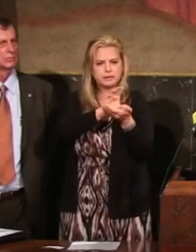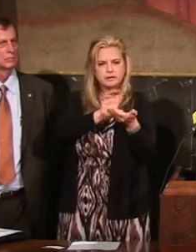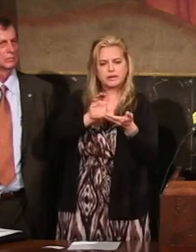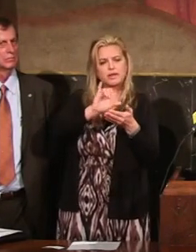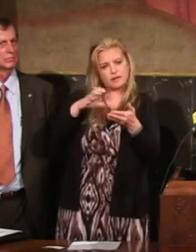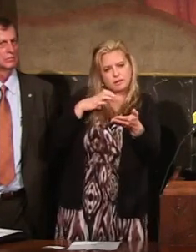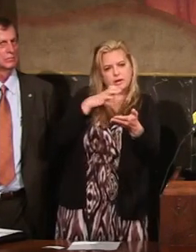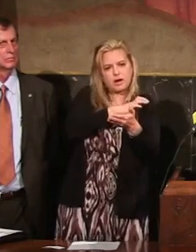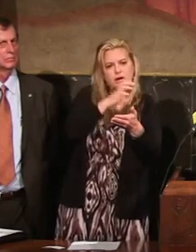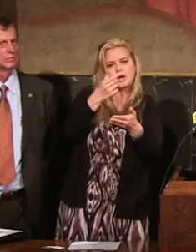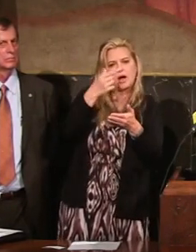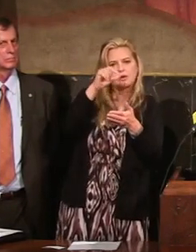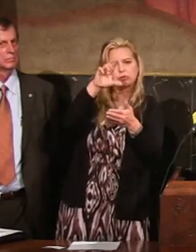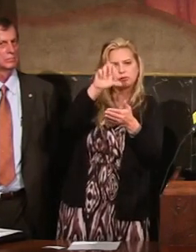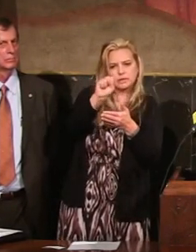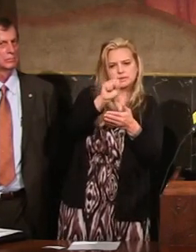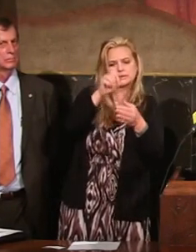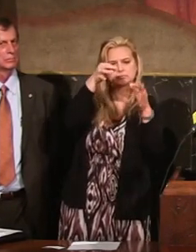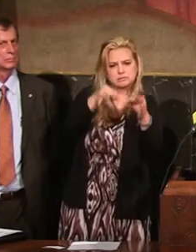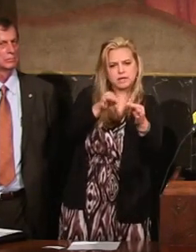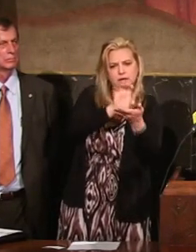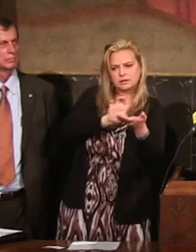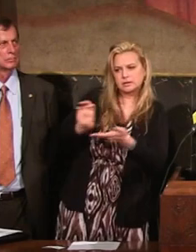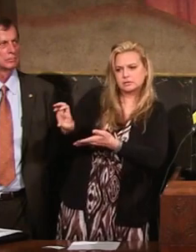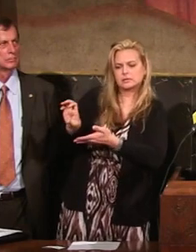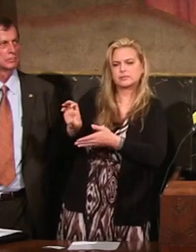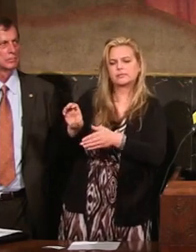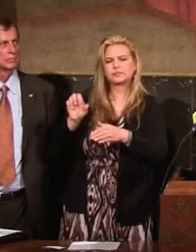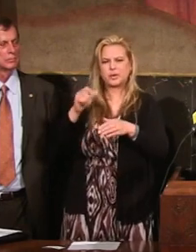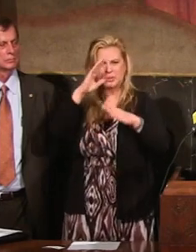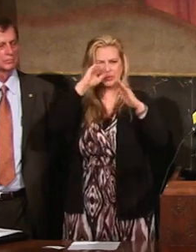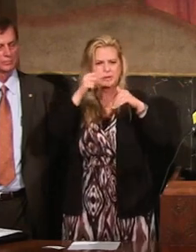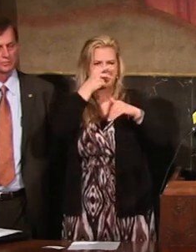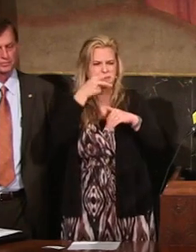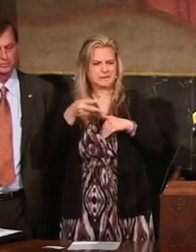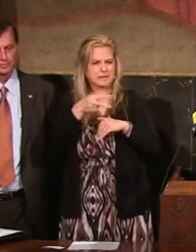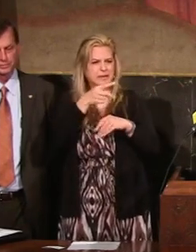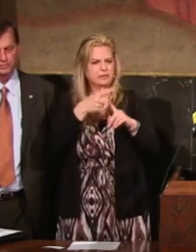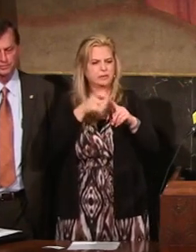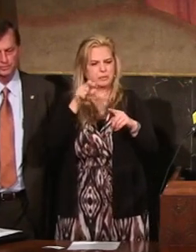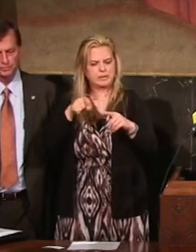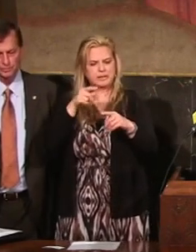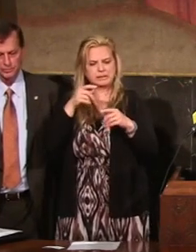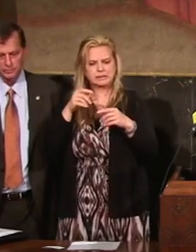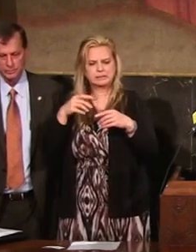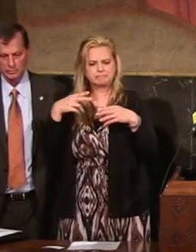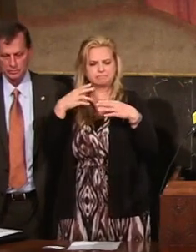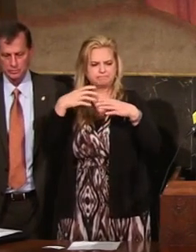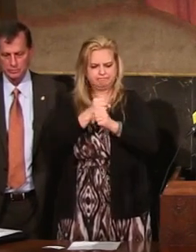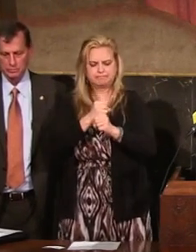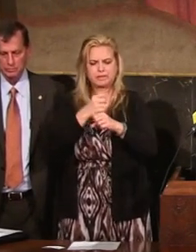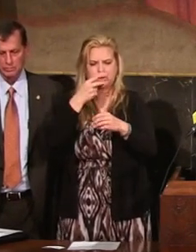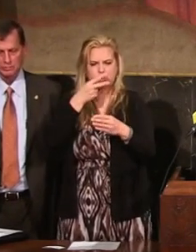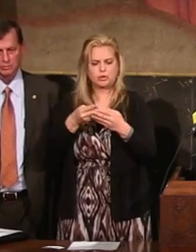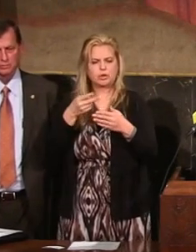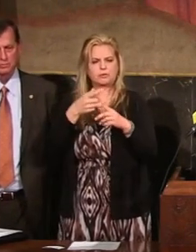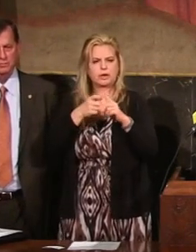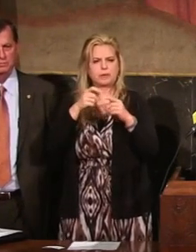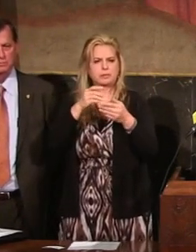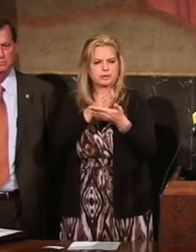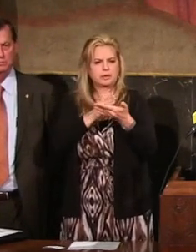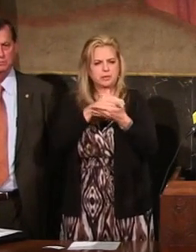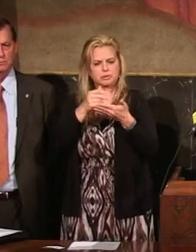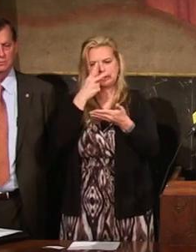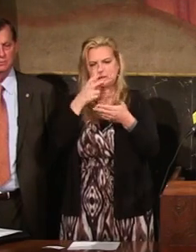purpose. So I hope you can see from this cursory look at the budget the problems it creates. To give you an idea